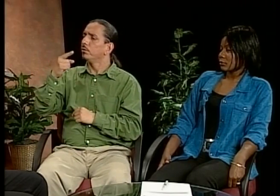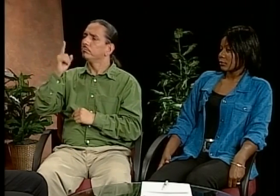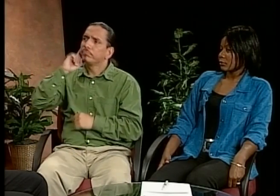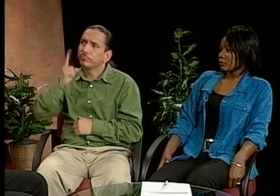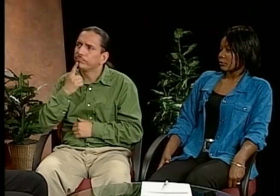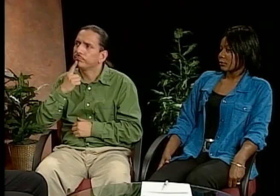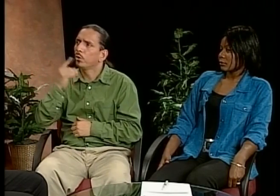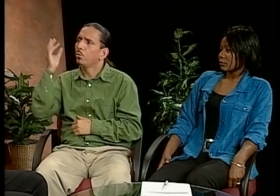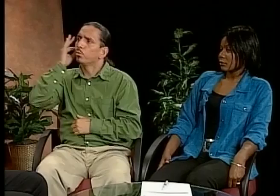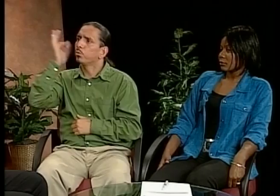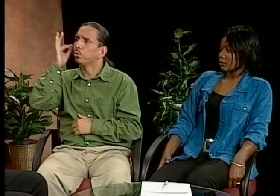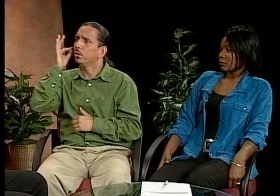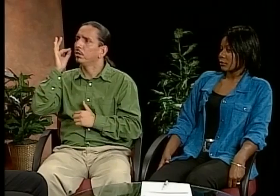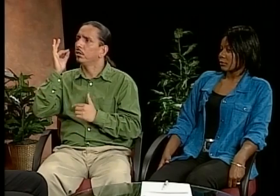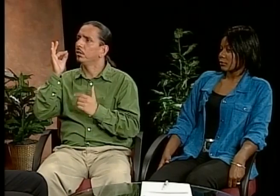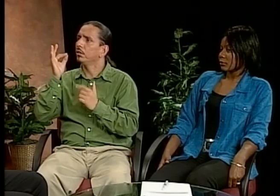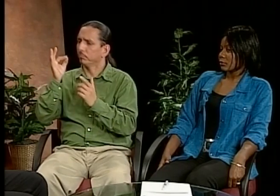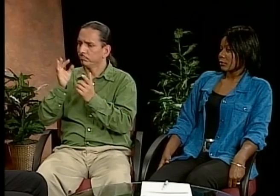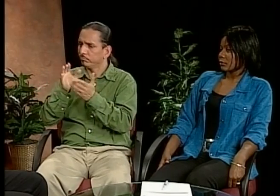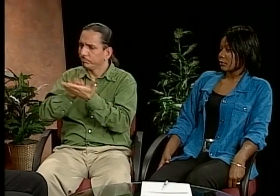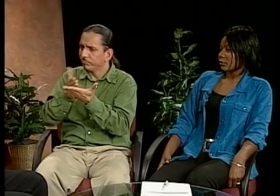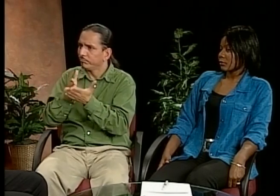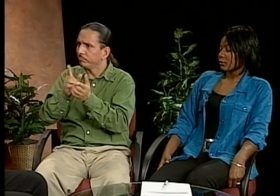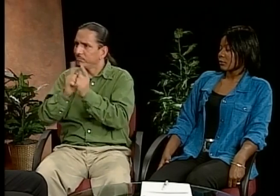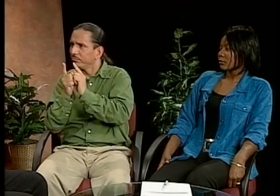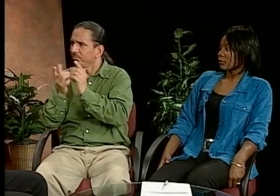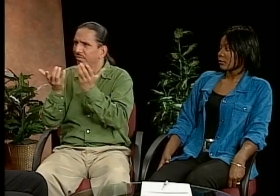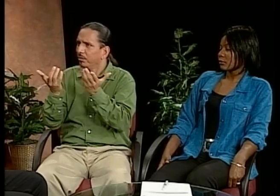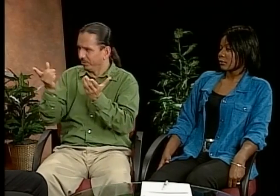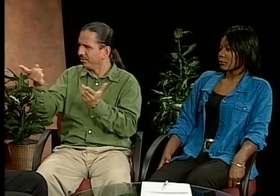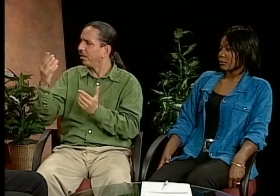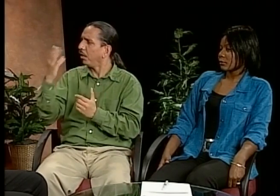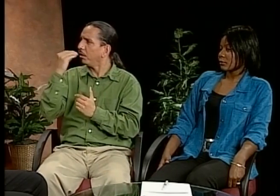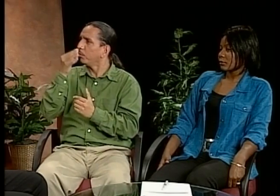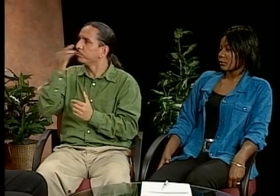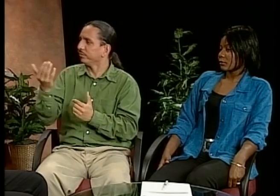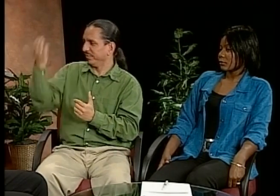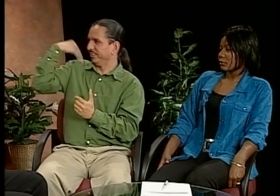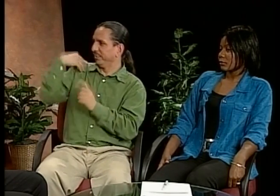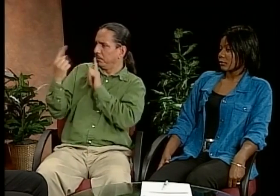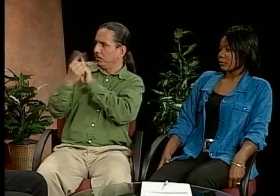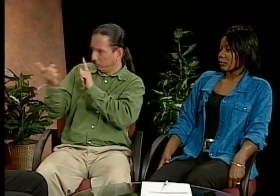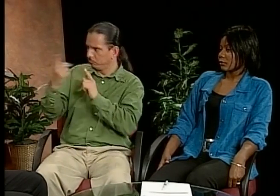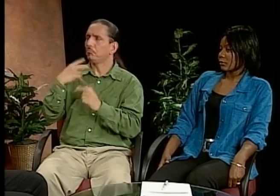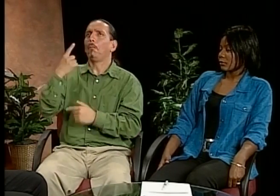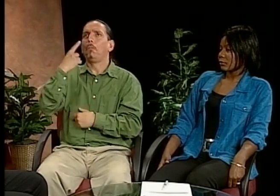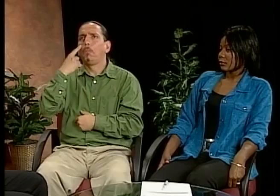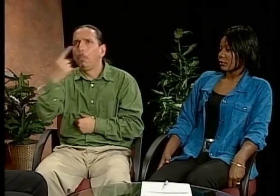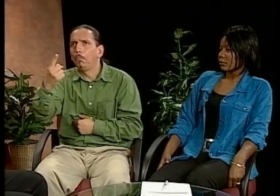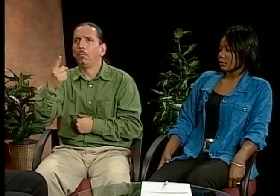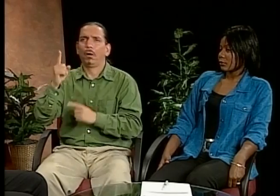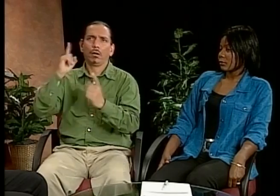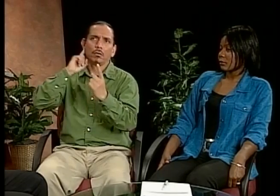done, I'll just fill you in a little bit on what's going to be happening. So if you just wait a moment, I'll tell you a little bit more about how this will work today.